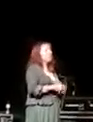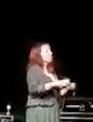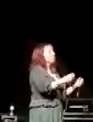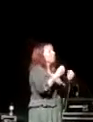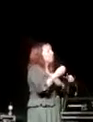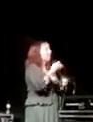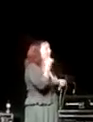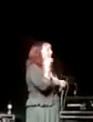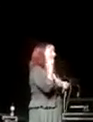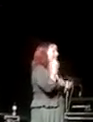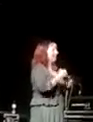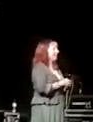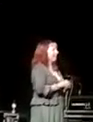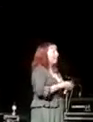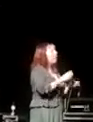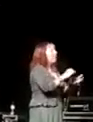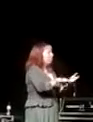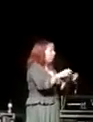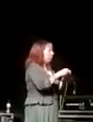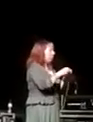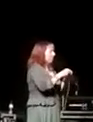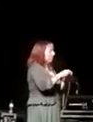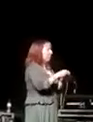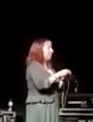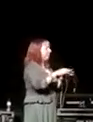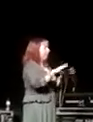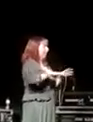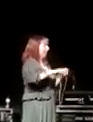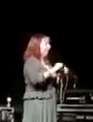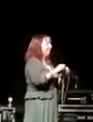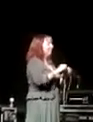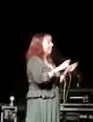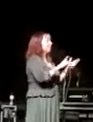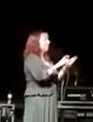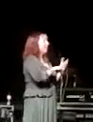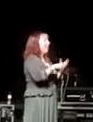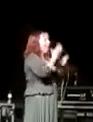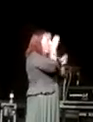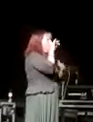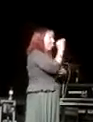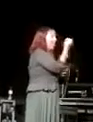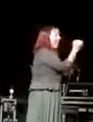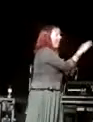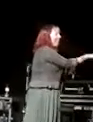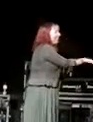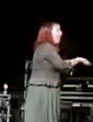Strong bitters, in bronze medal, Loch Ness Hoppiness.